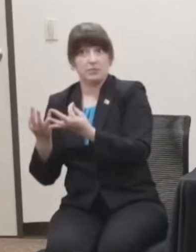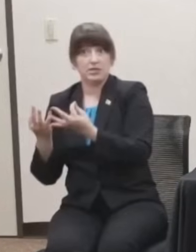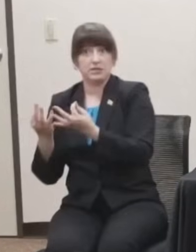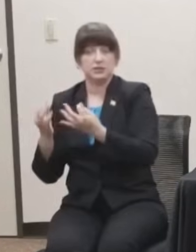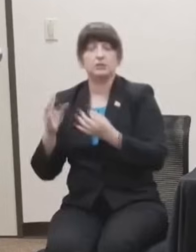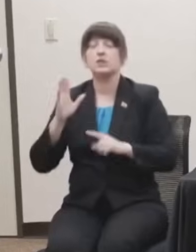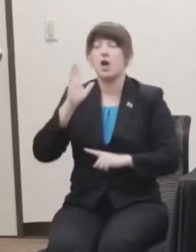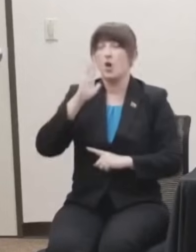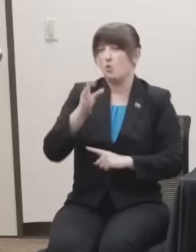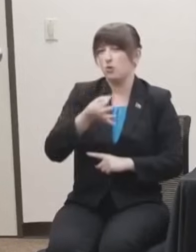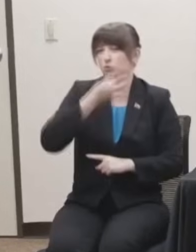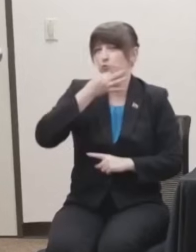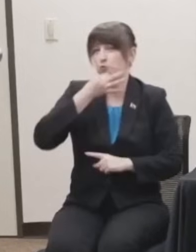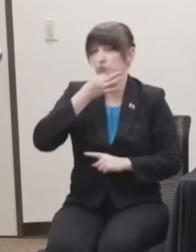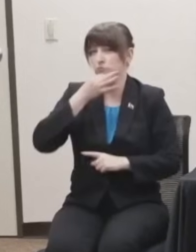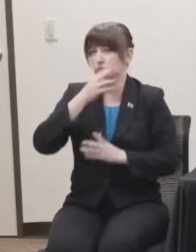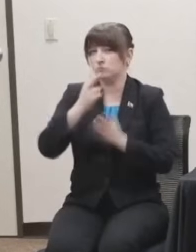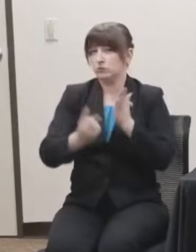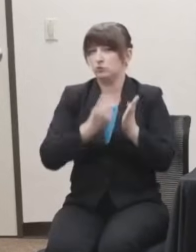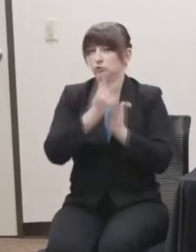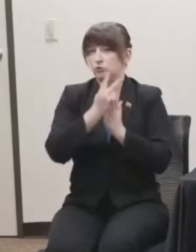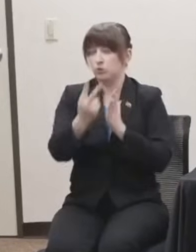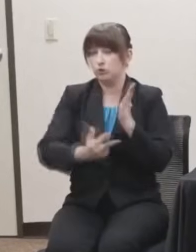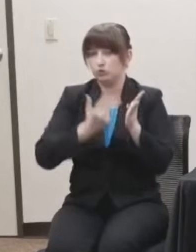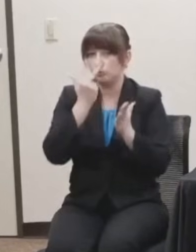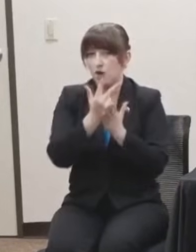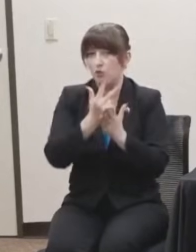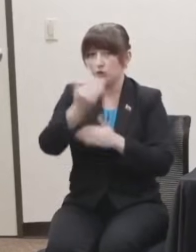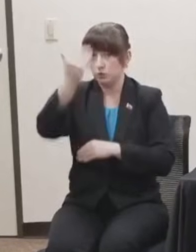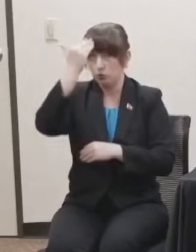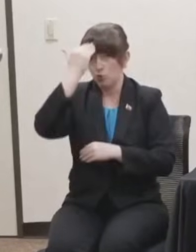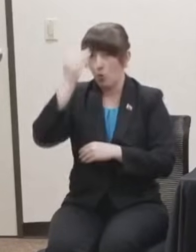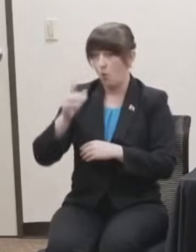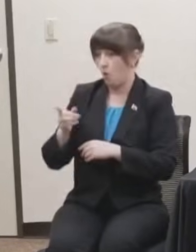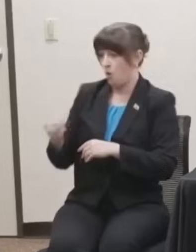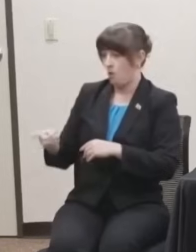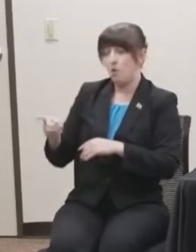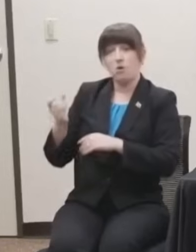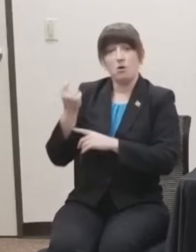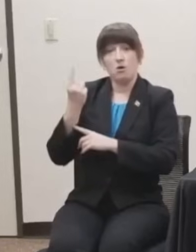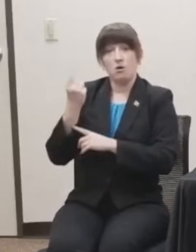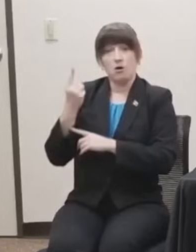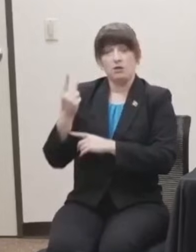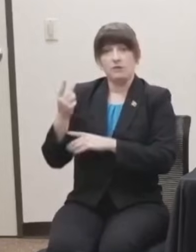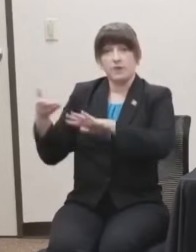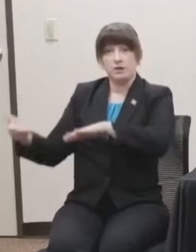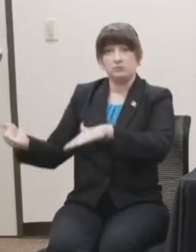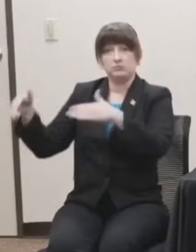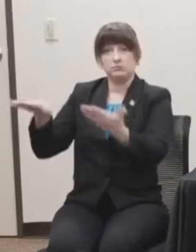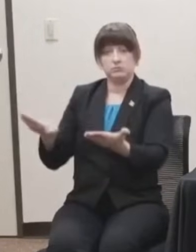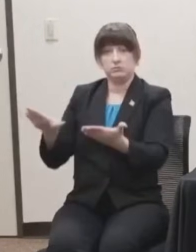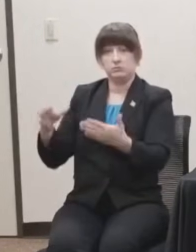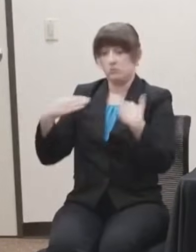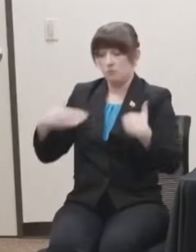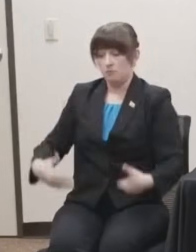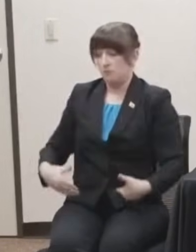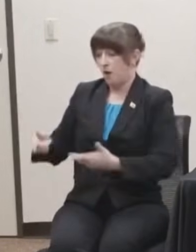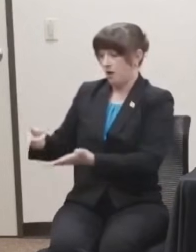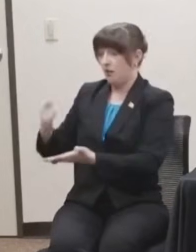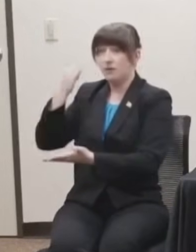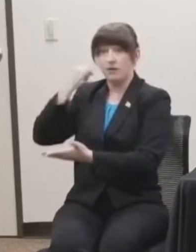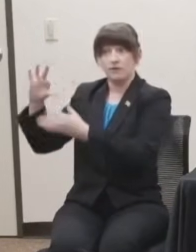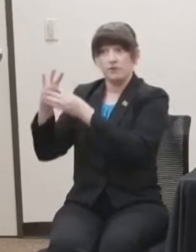not days, to get some closure and information back to these families. We have, in the last couple of days, an